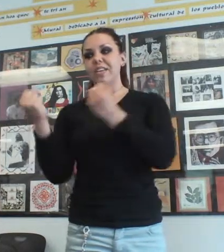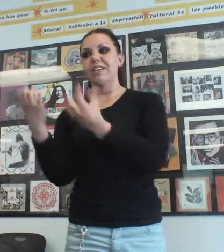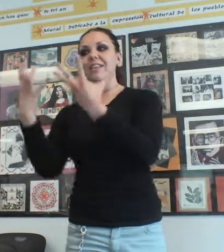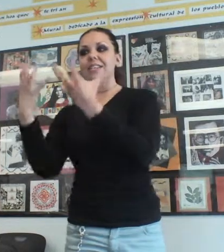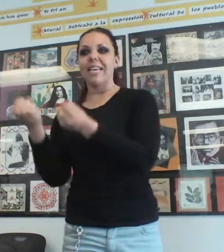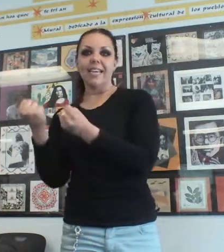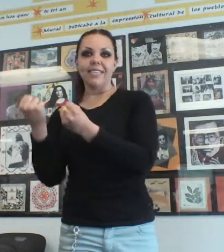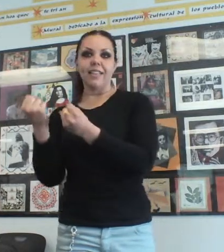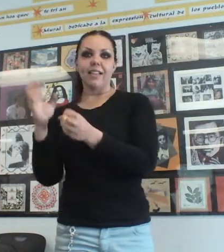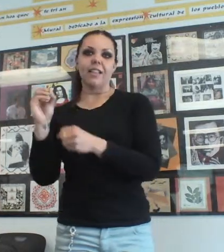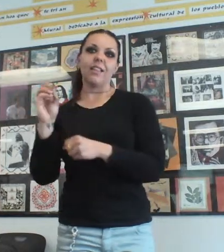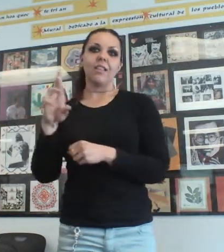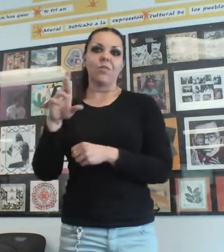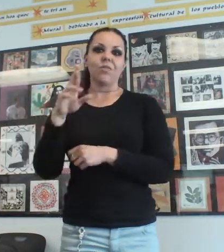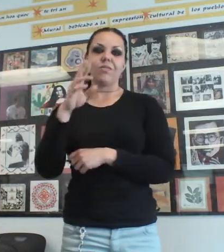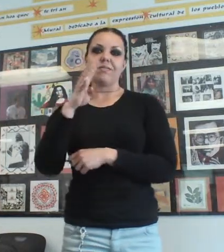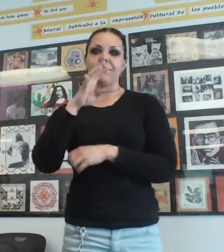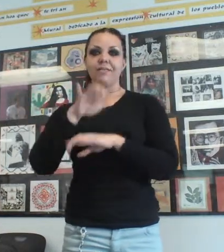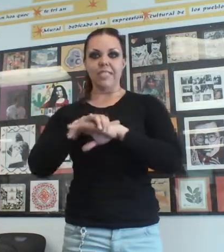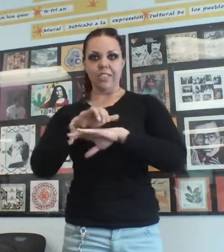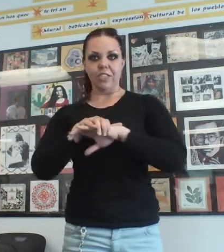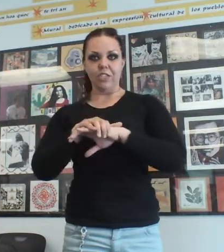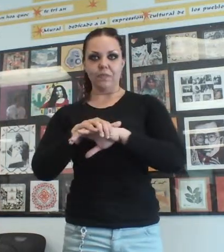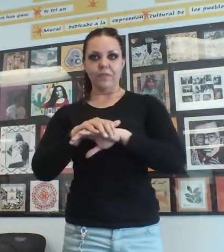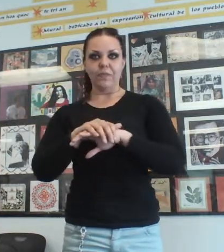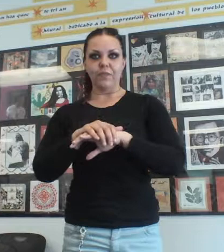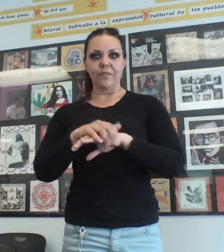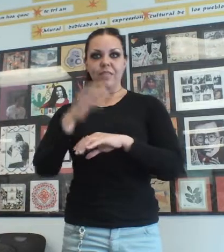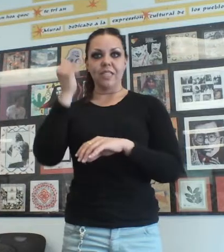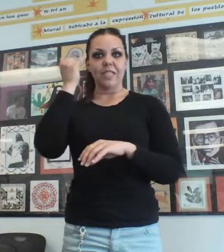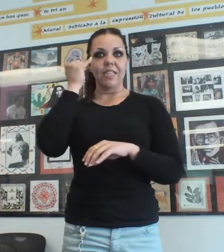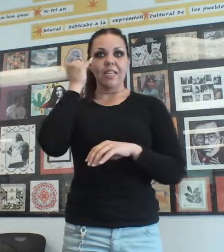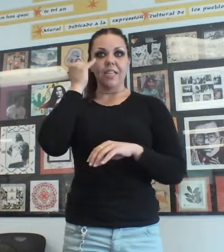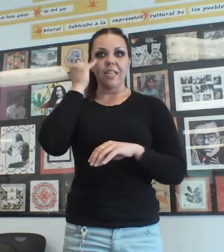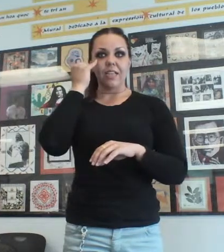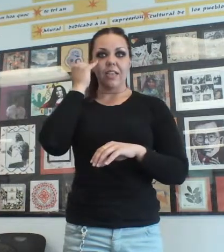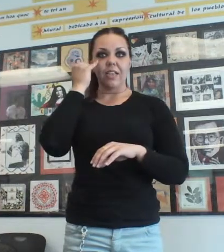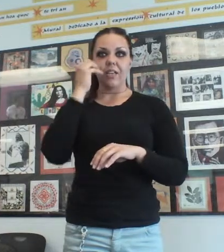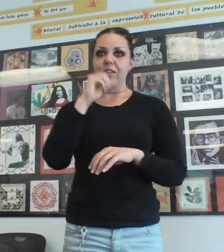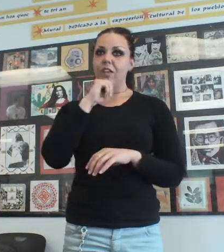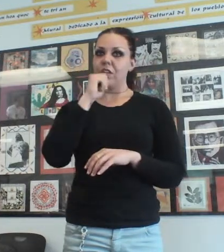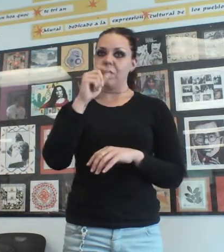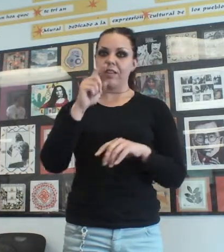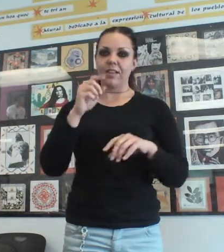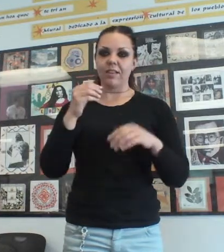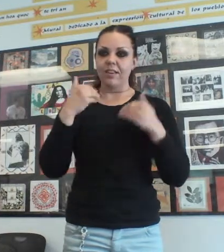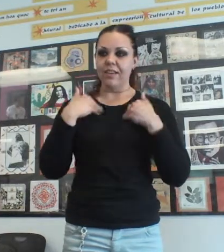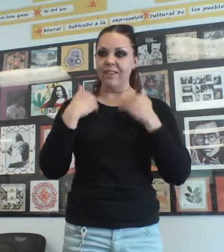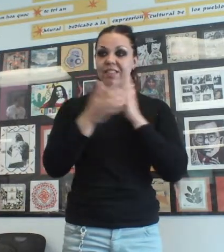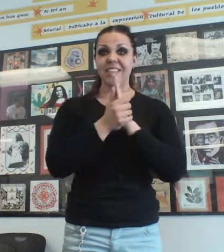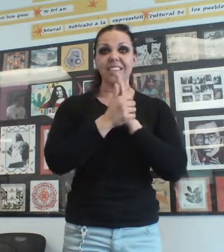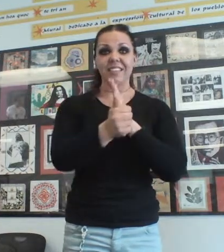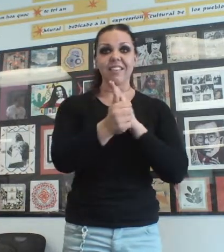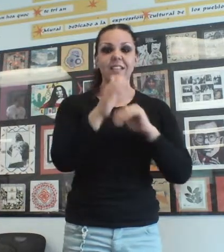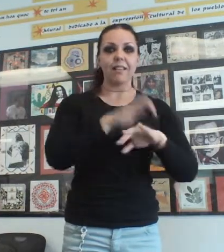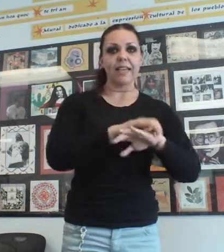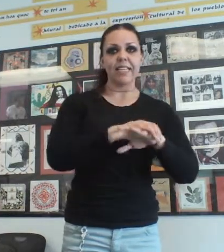we are not 100% competent in ASL and English, we're going to struggle trying to get it into the target